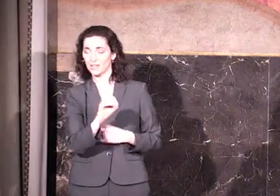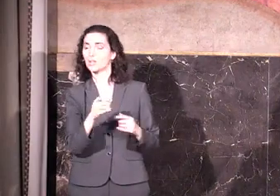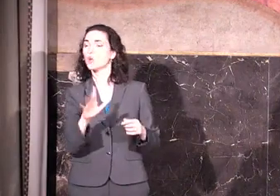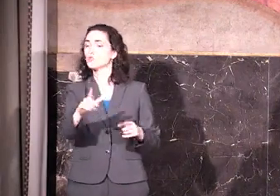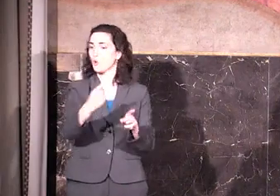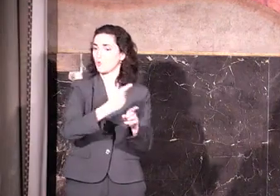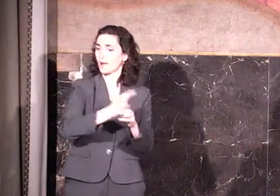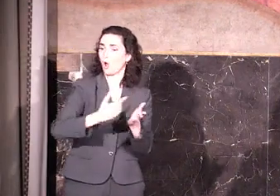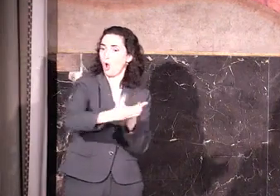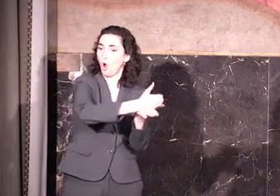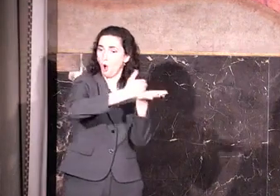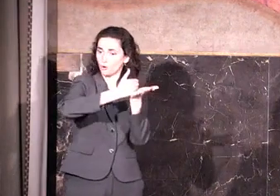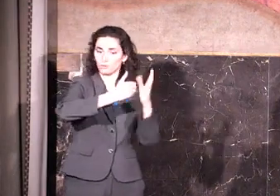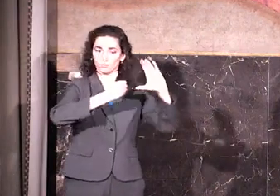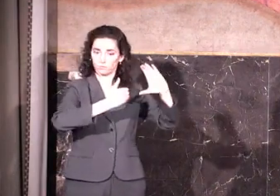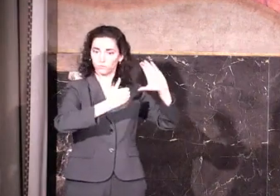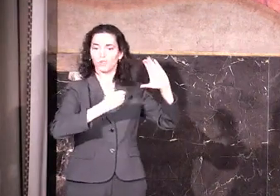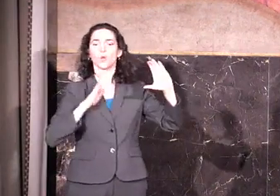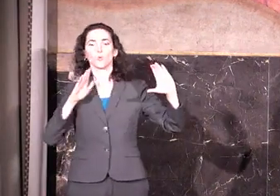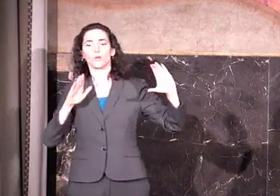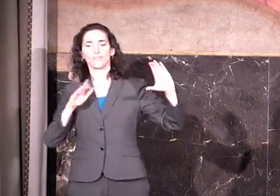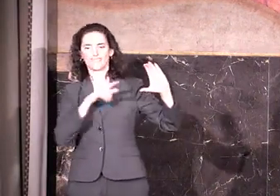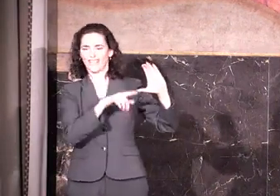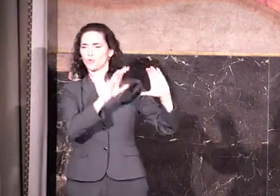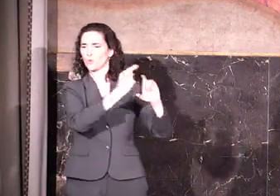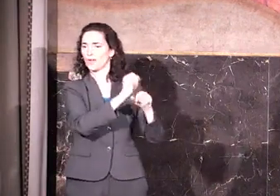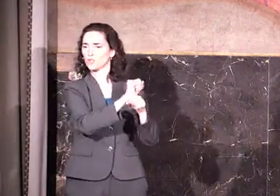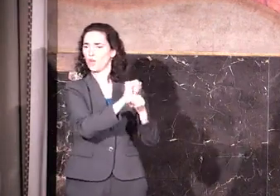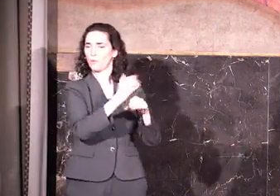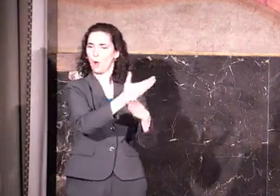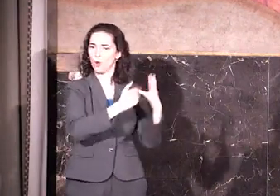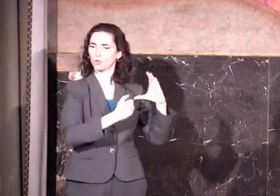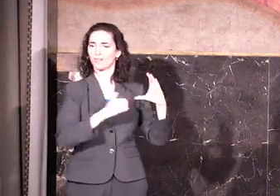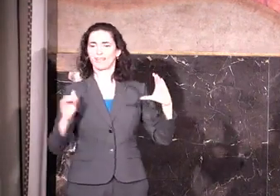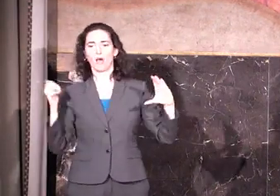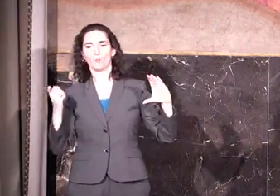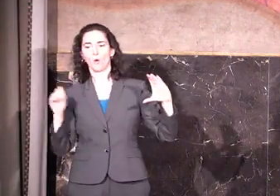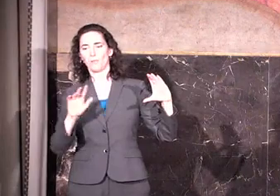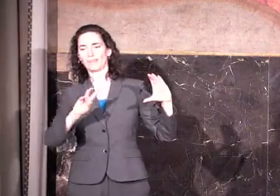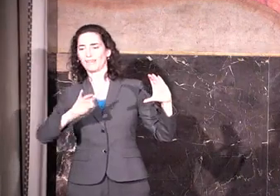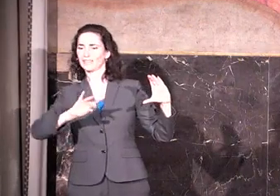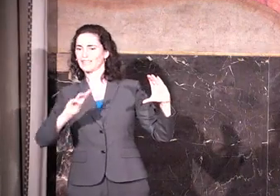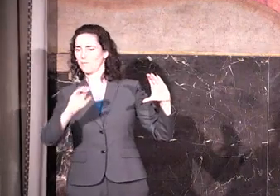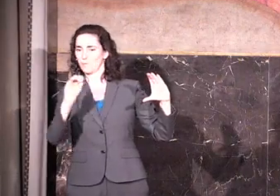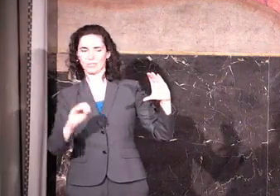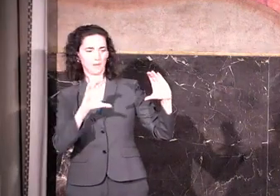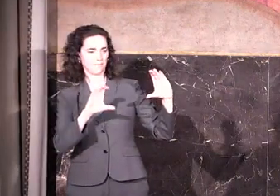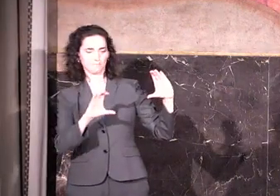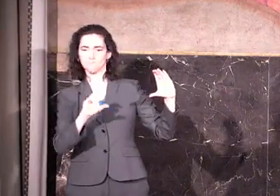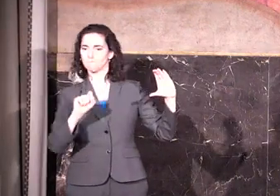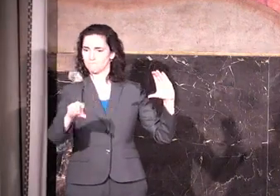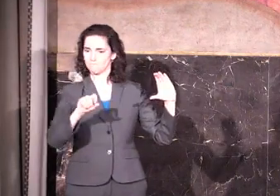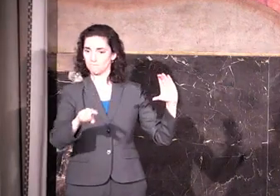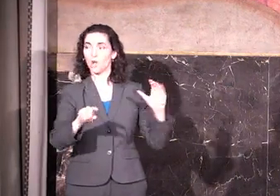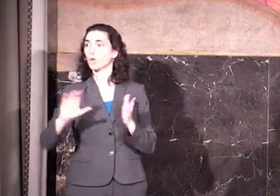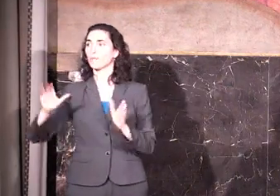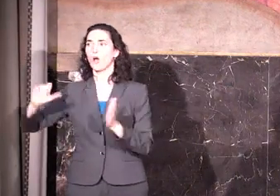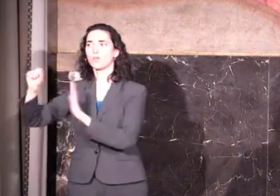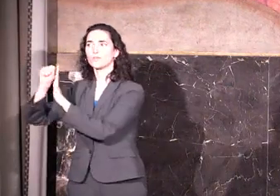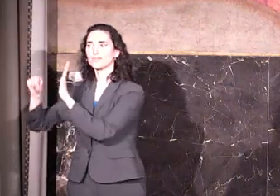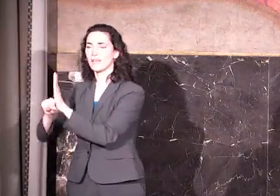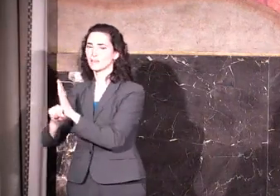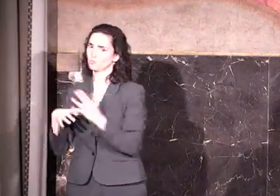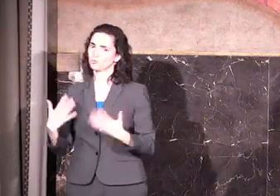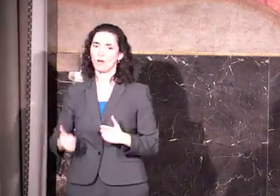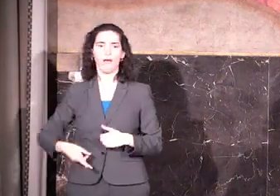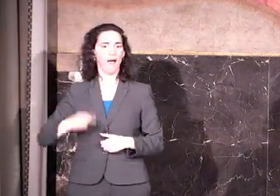That exceeds the vast majority of states. So Louisiana Workforce Commission has certainly